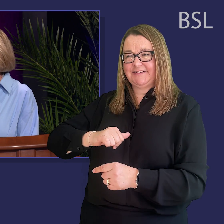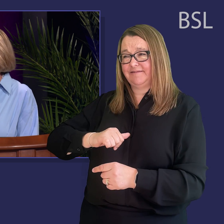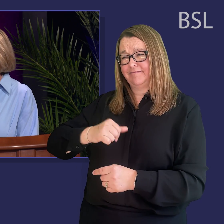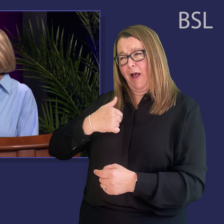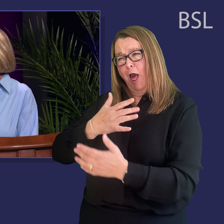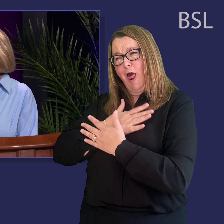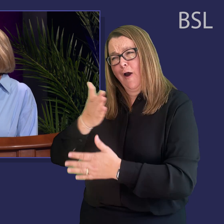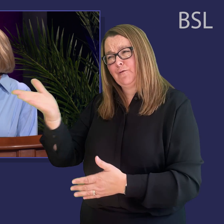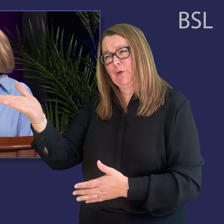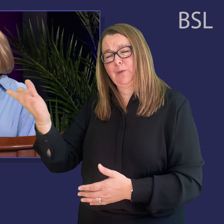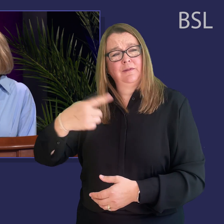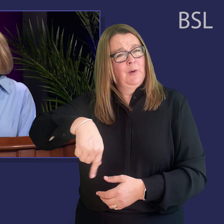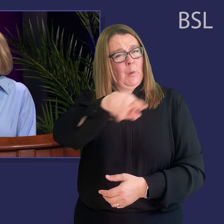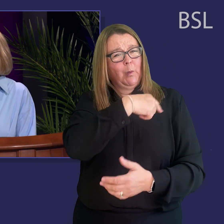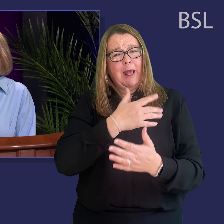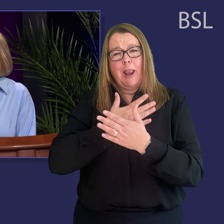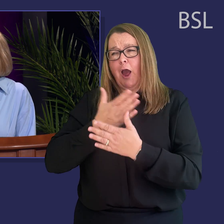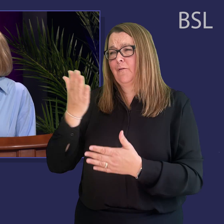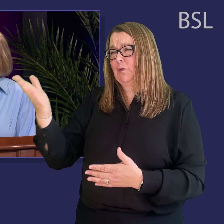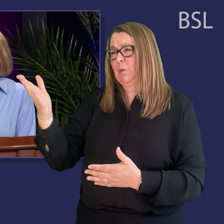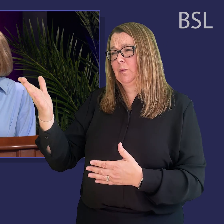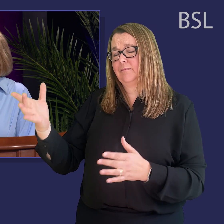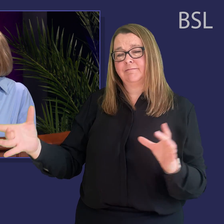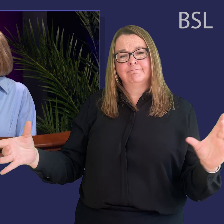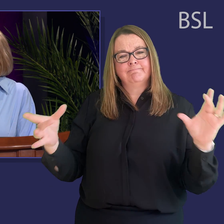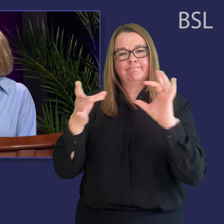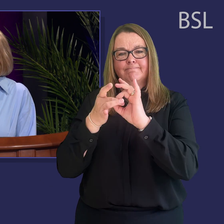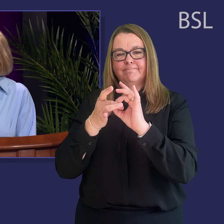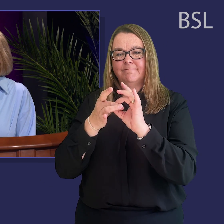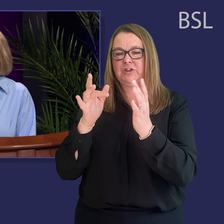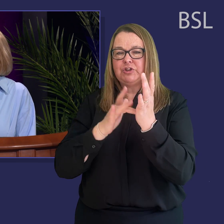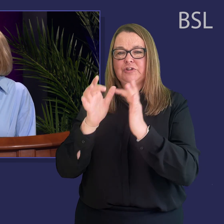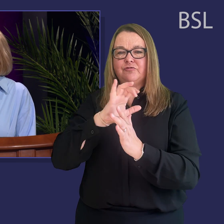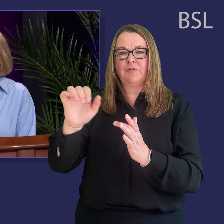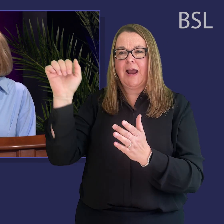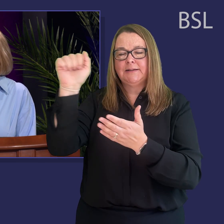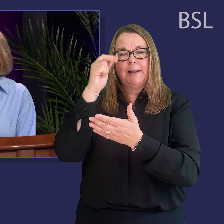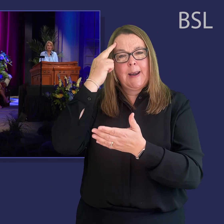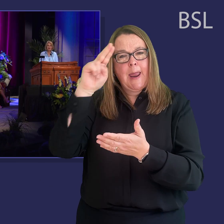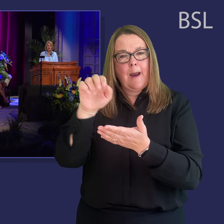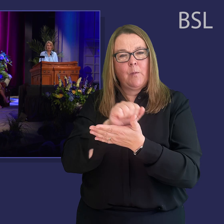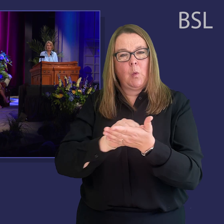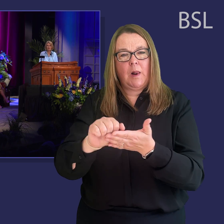you. In the sacred and holy name of Jesus Christ, amen.